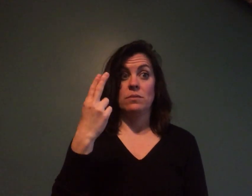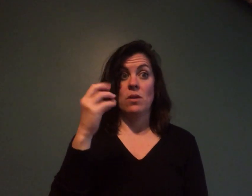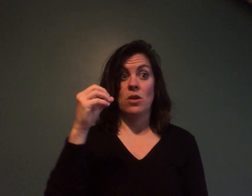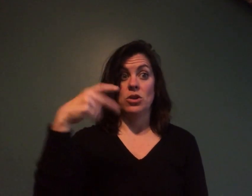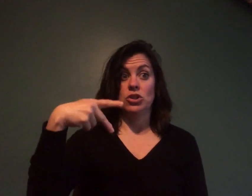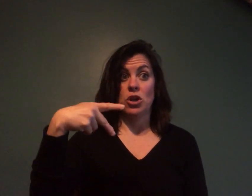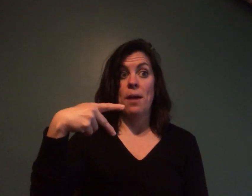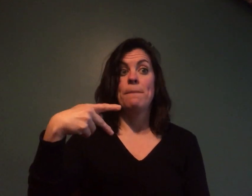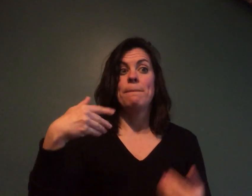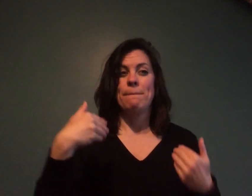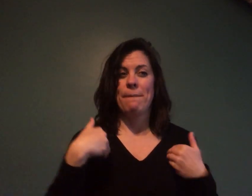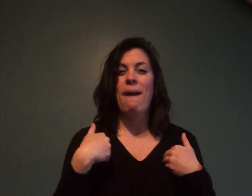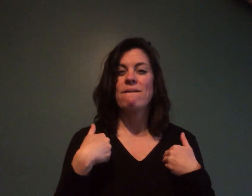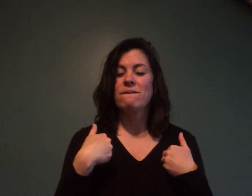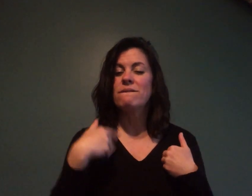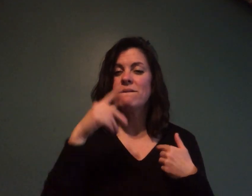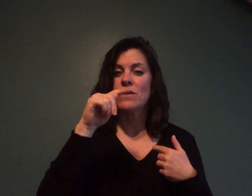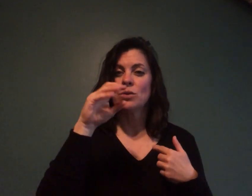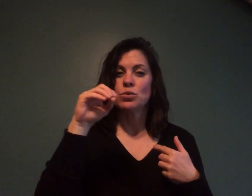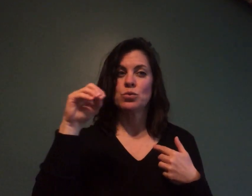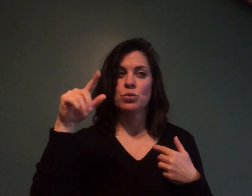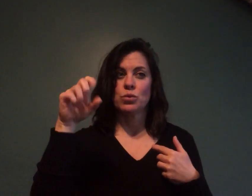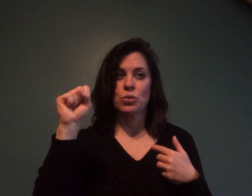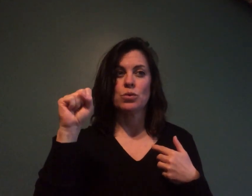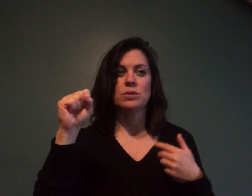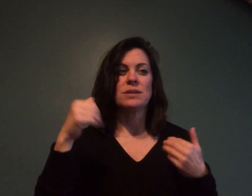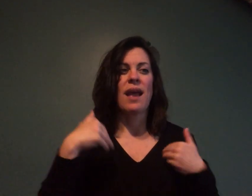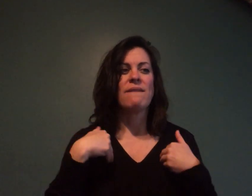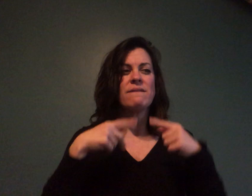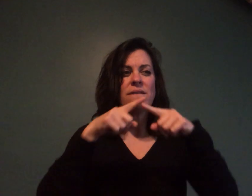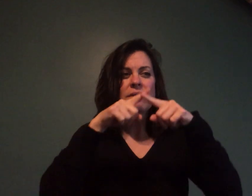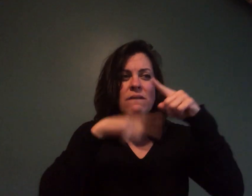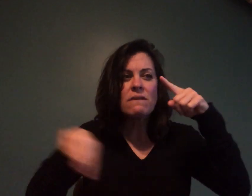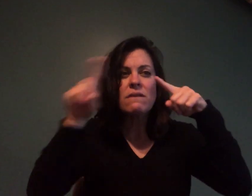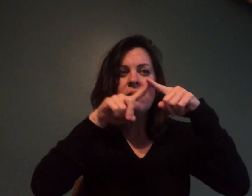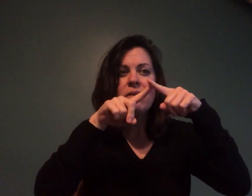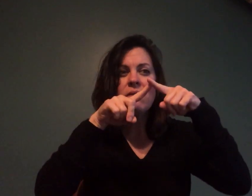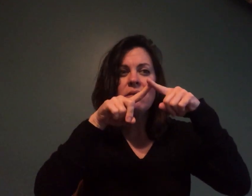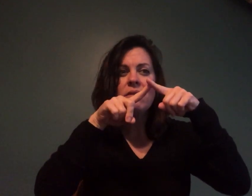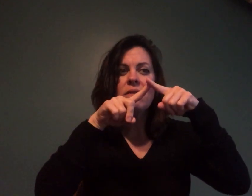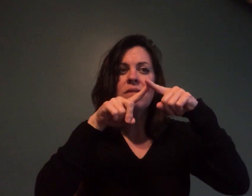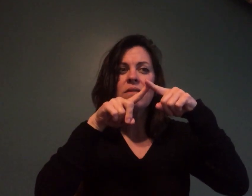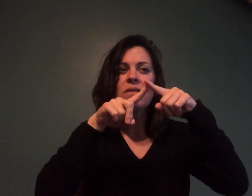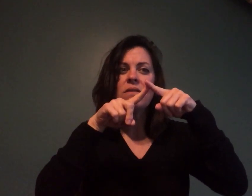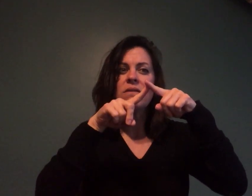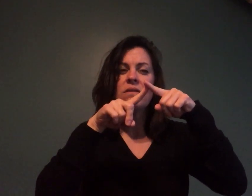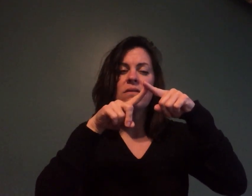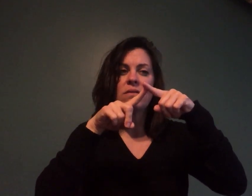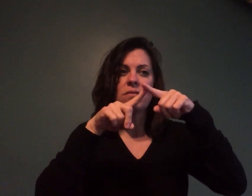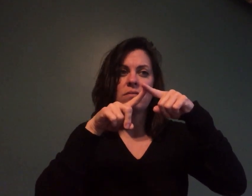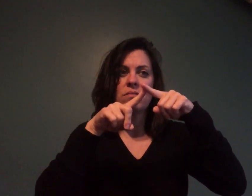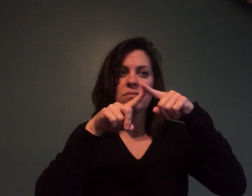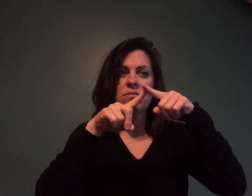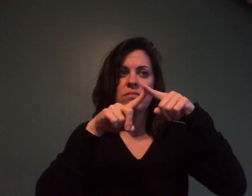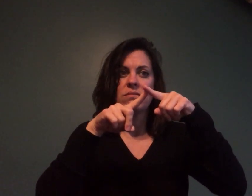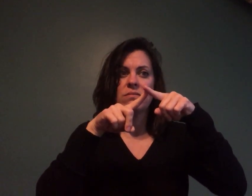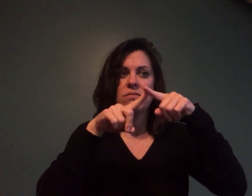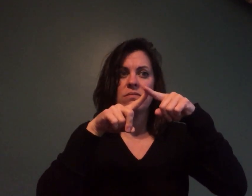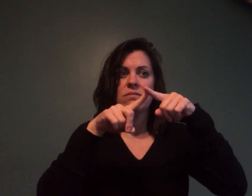for stress. So the cord can be bent for stress. Okay. You ever see those on any of the tools? Well, what happens is that